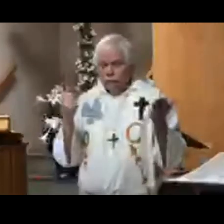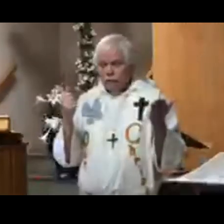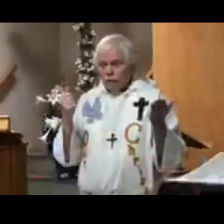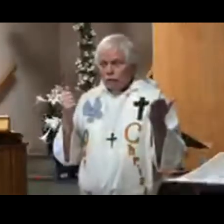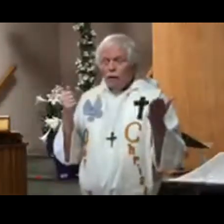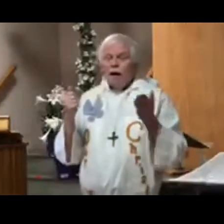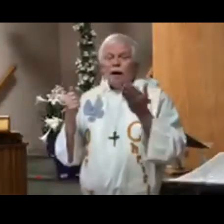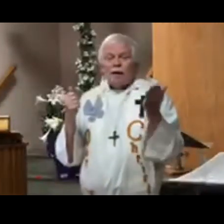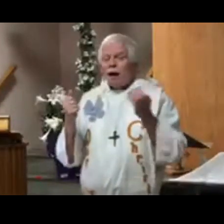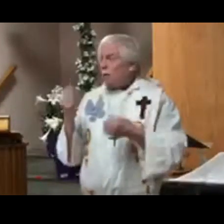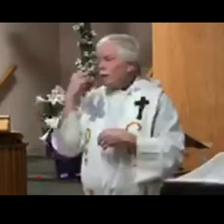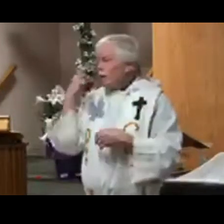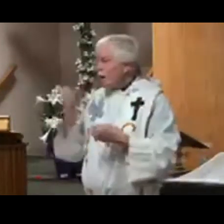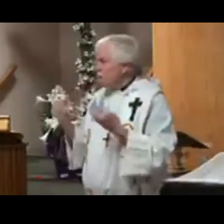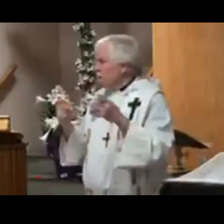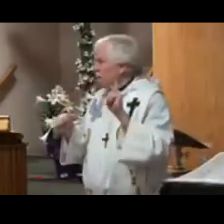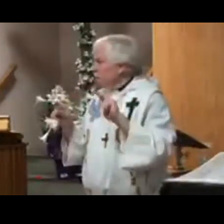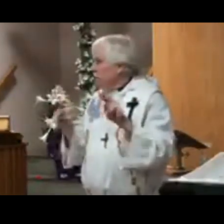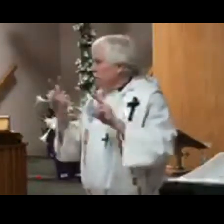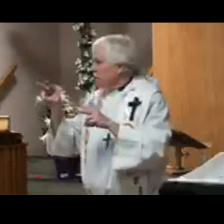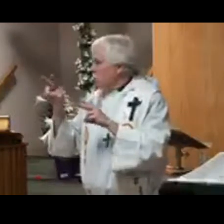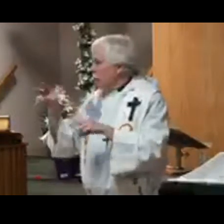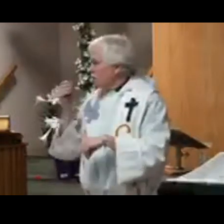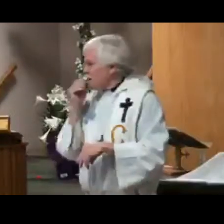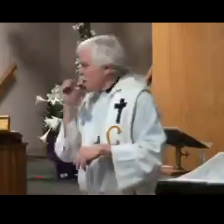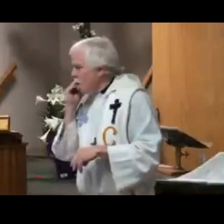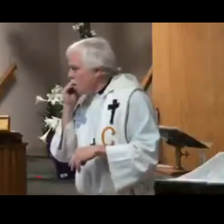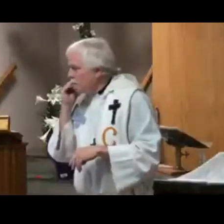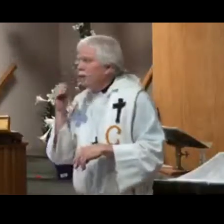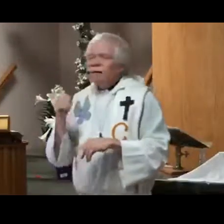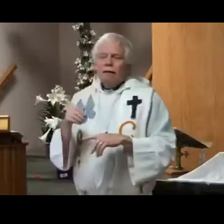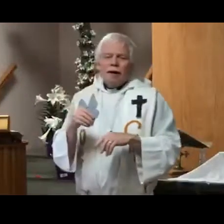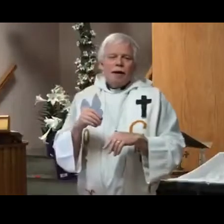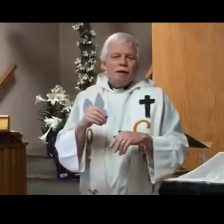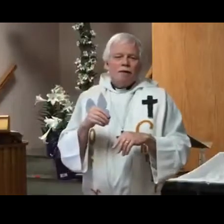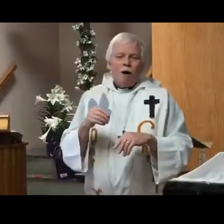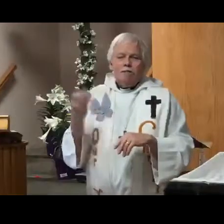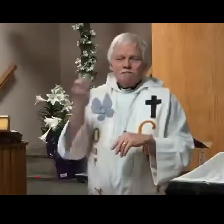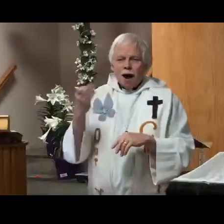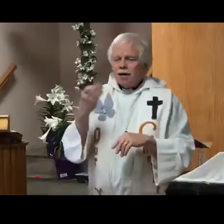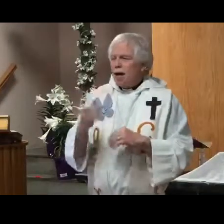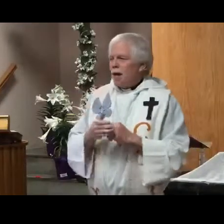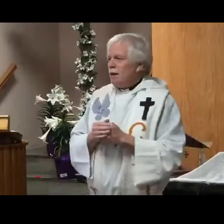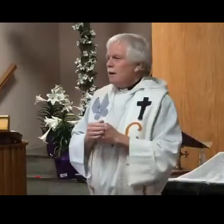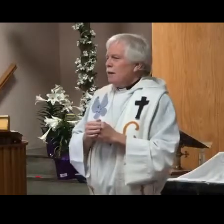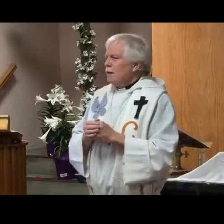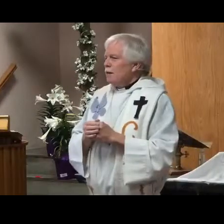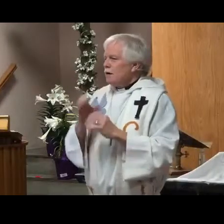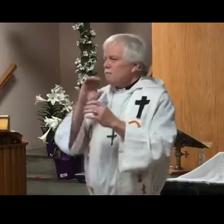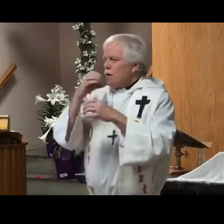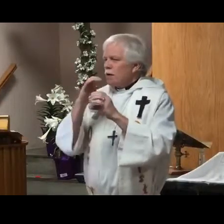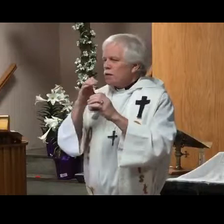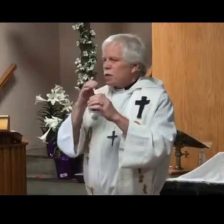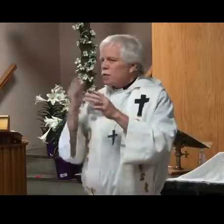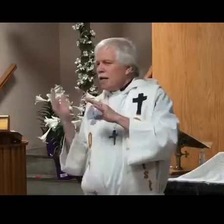better. I realize many of the people that watch at home on Friday,